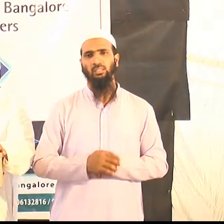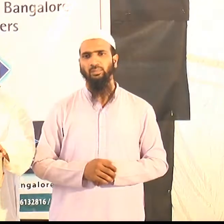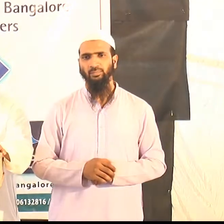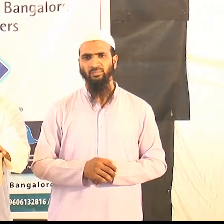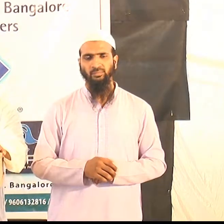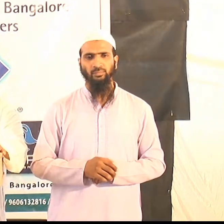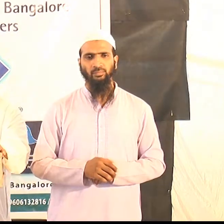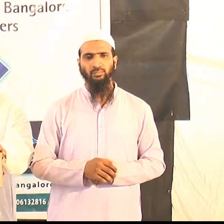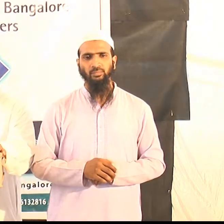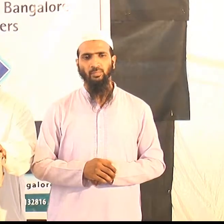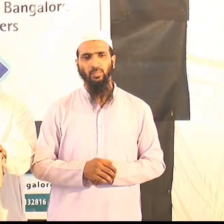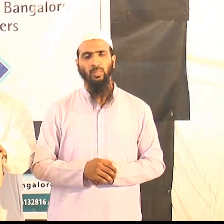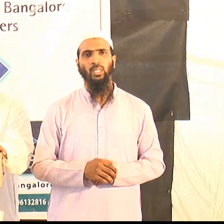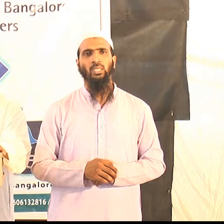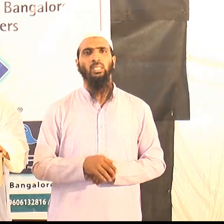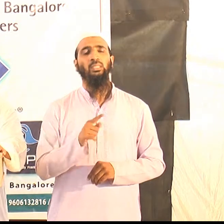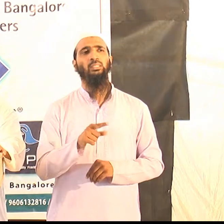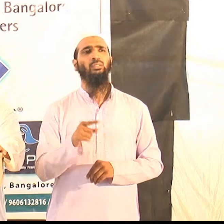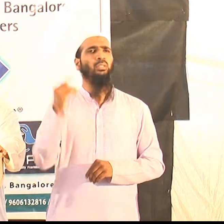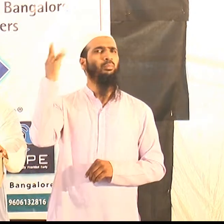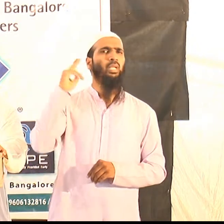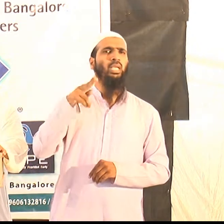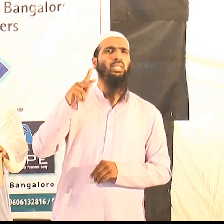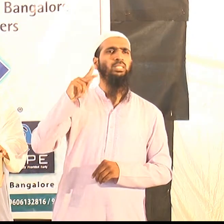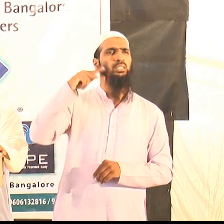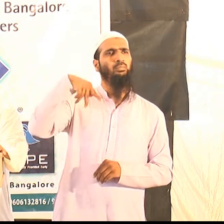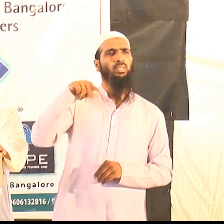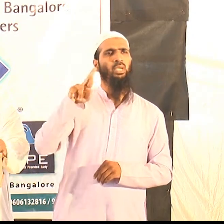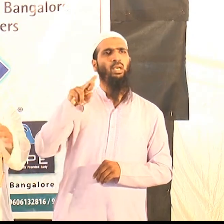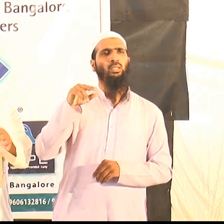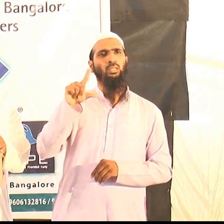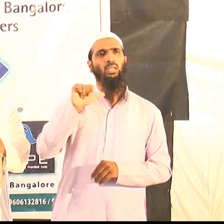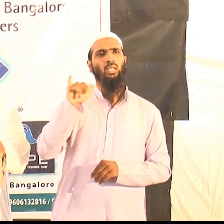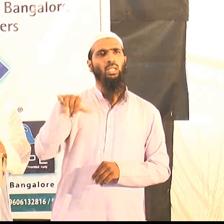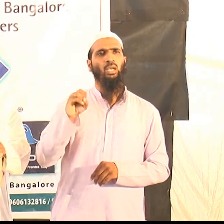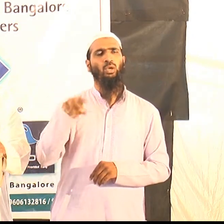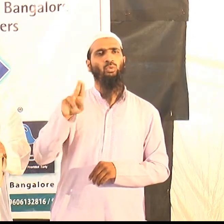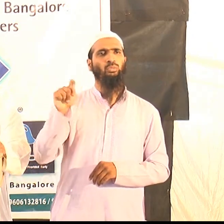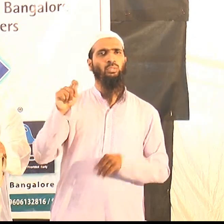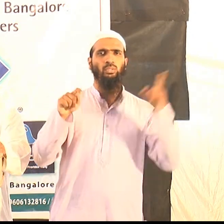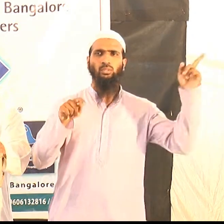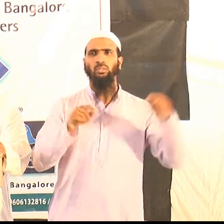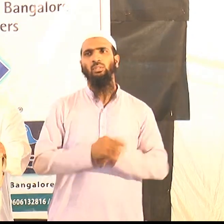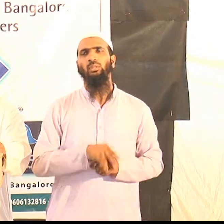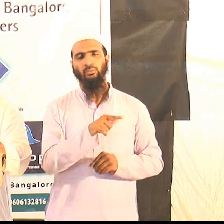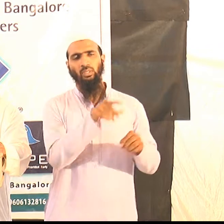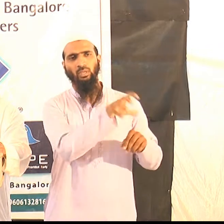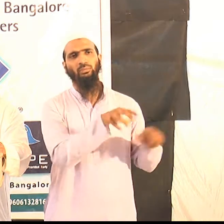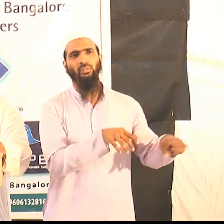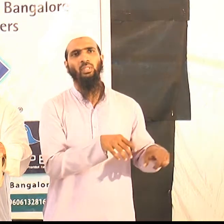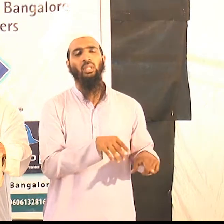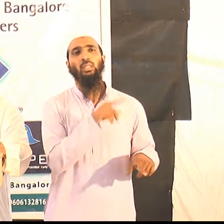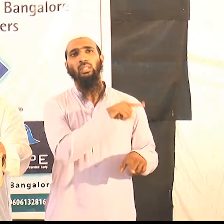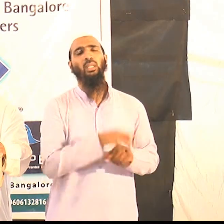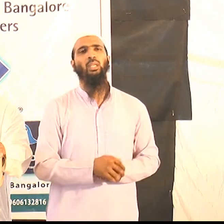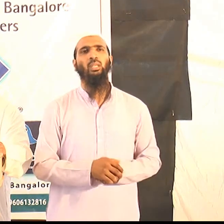this school is located in HBR layout, and till now more than 12 children have been